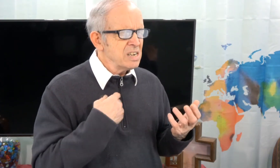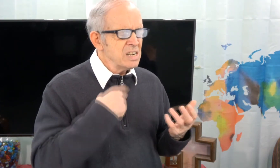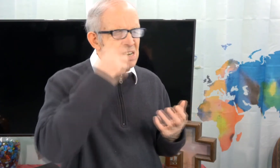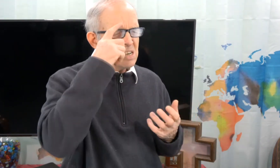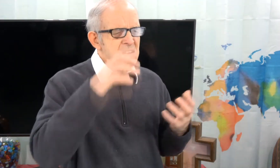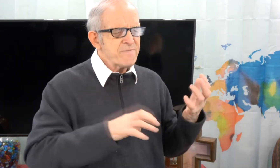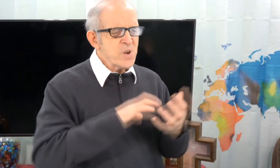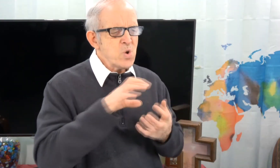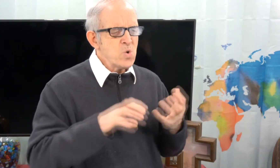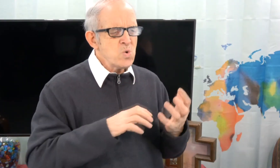The food.